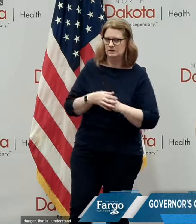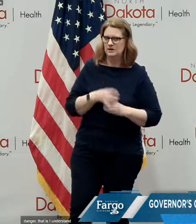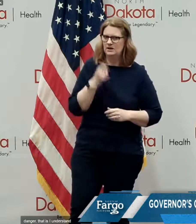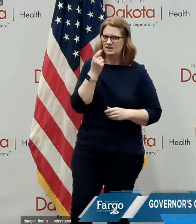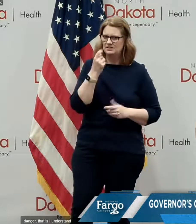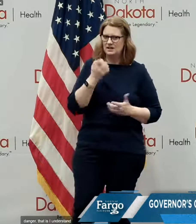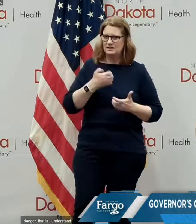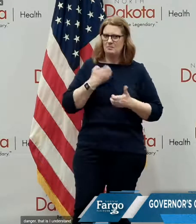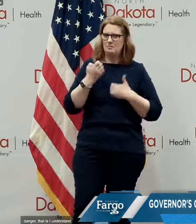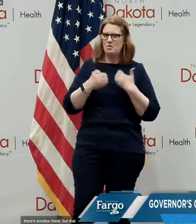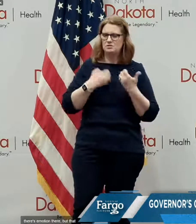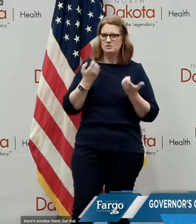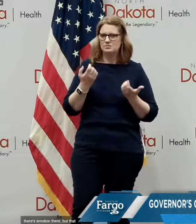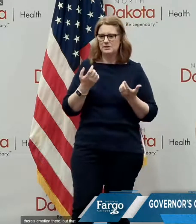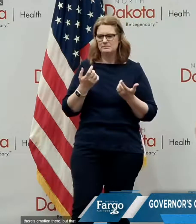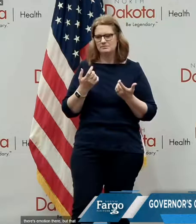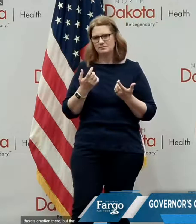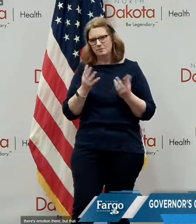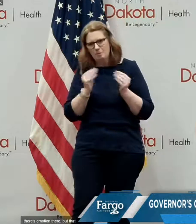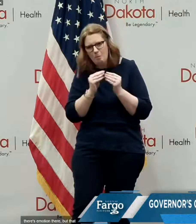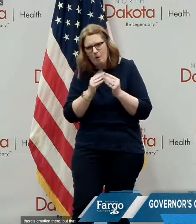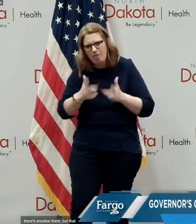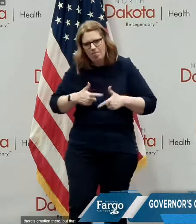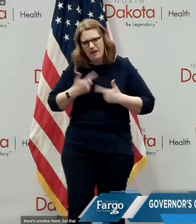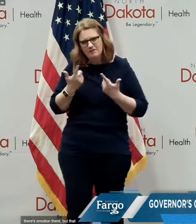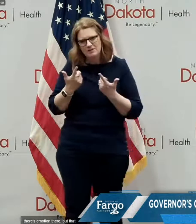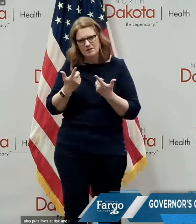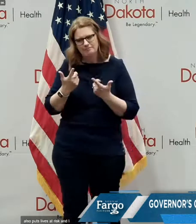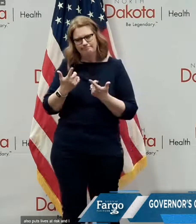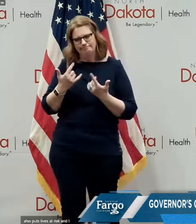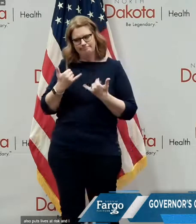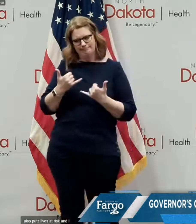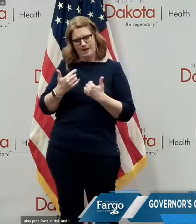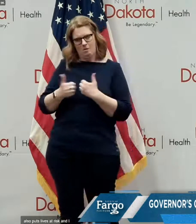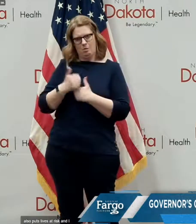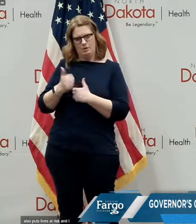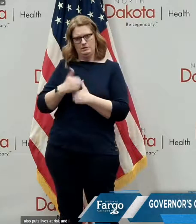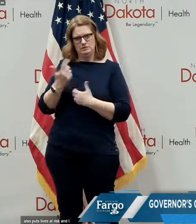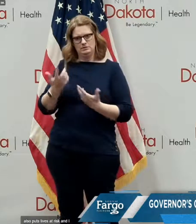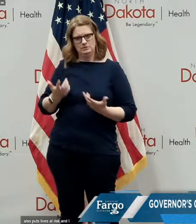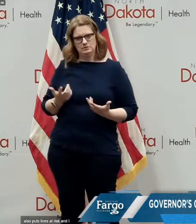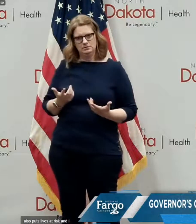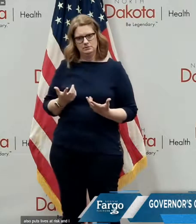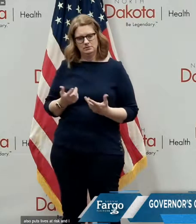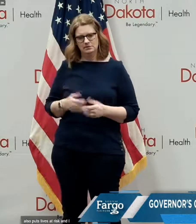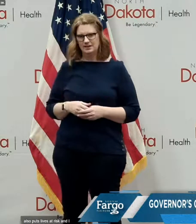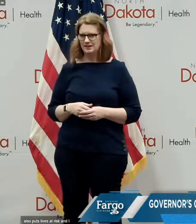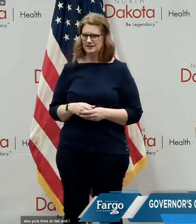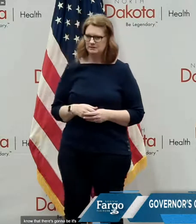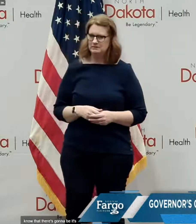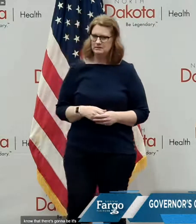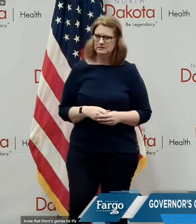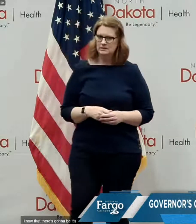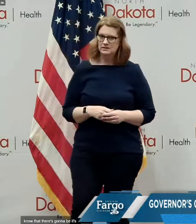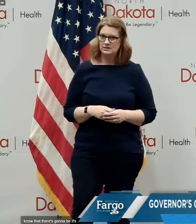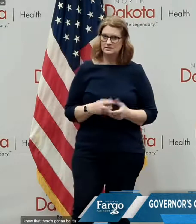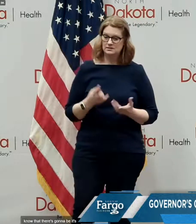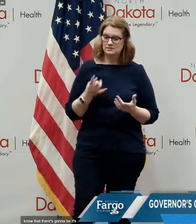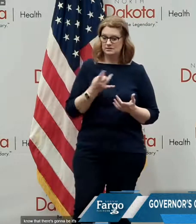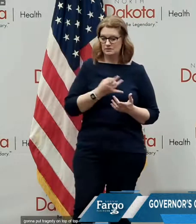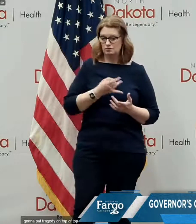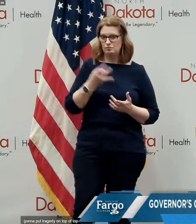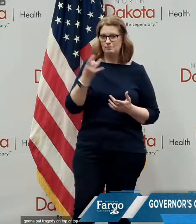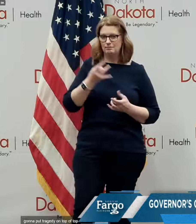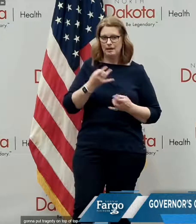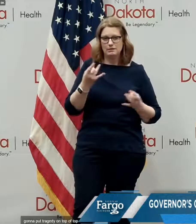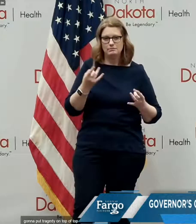also puts lives at risk, and I know that there's going to be, it's going to put tragedy on top of